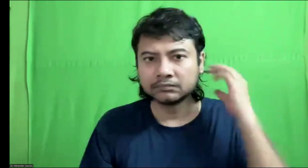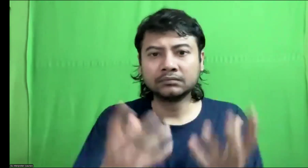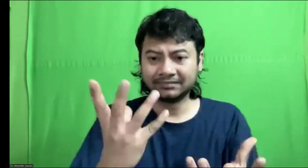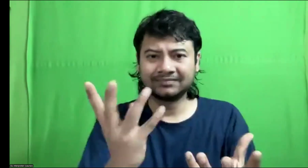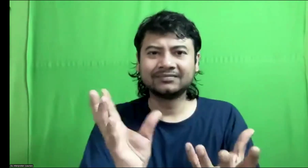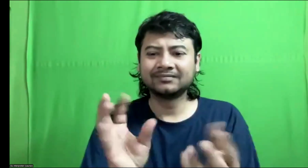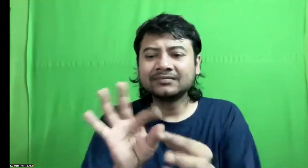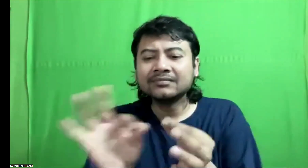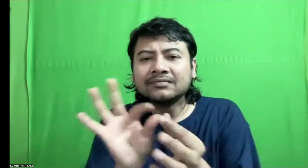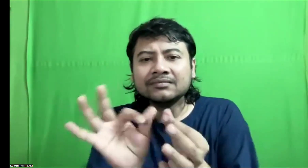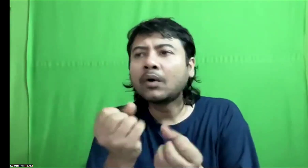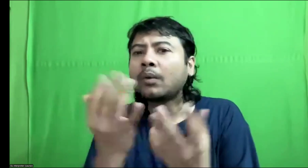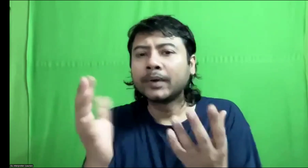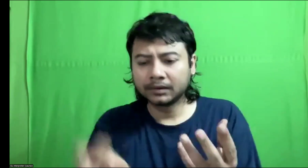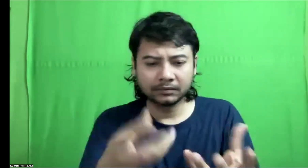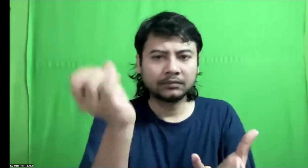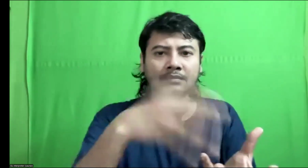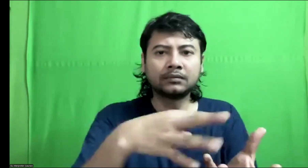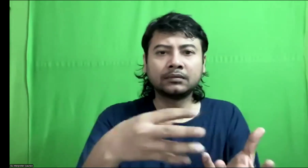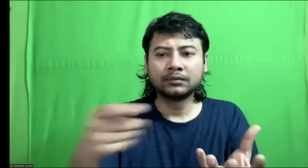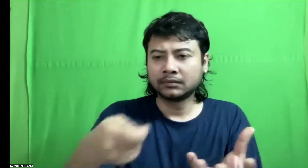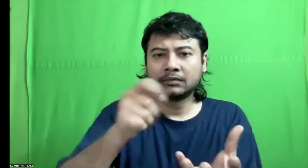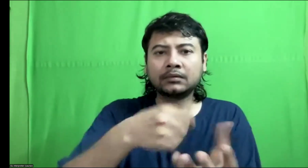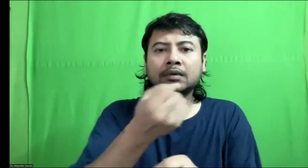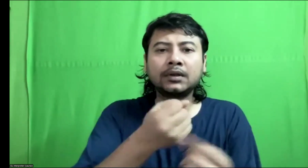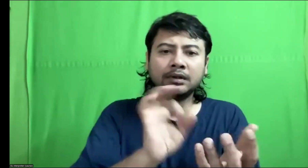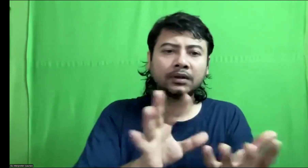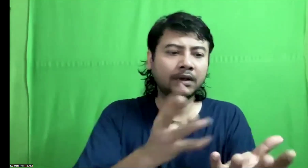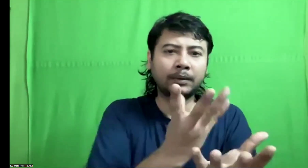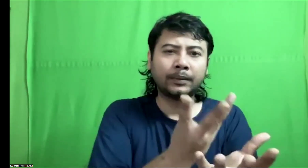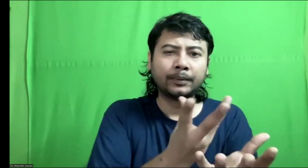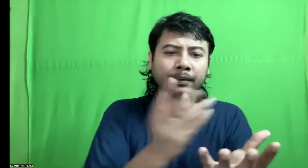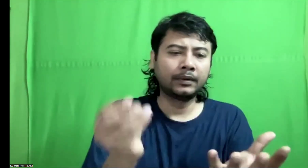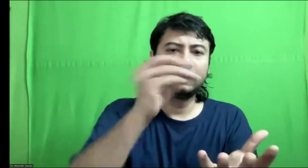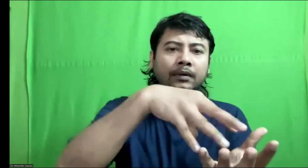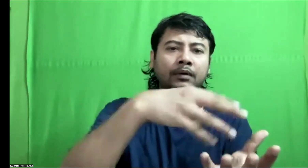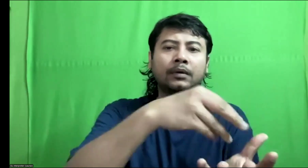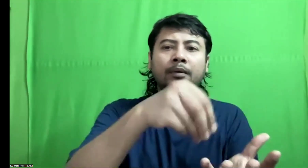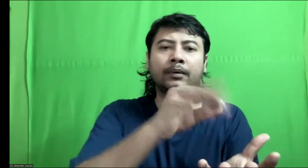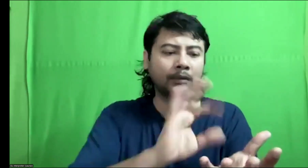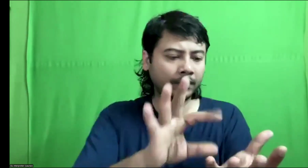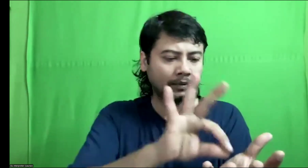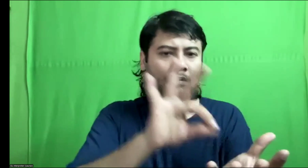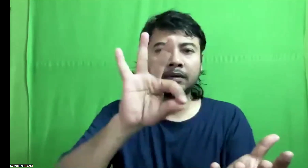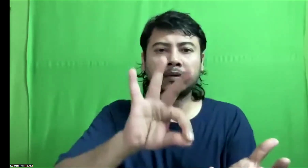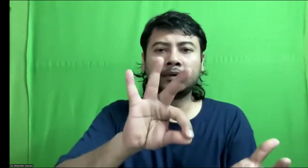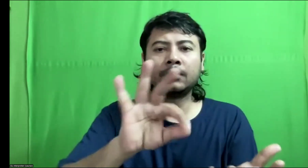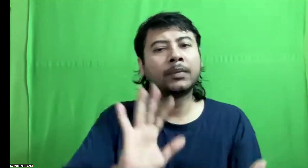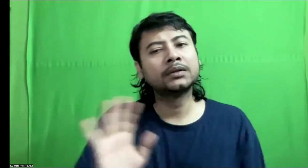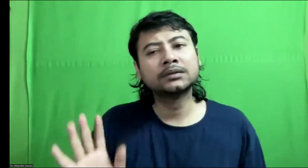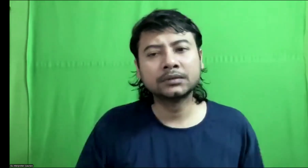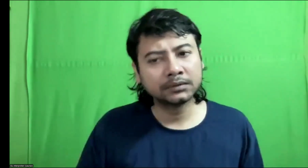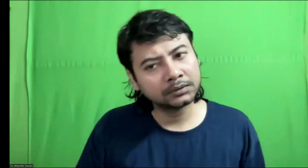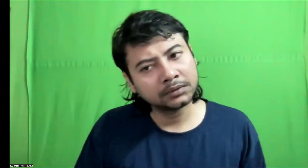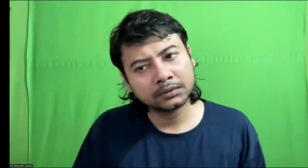So like that is, and of course, one person can give prasad, one person can tell them what to